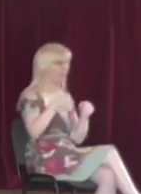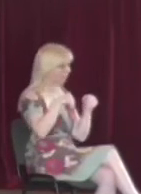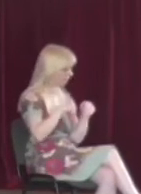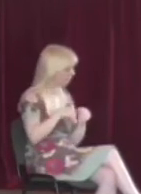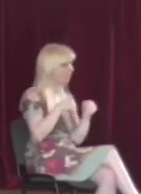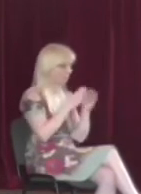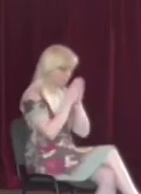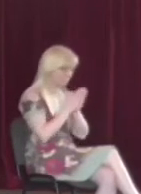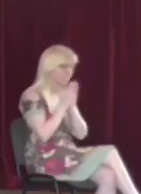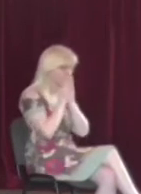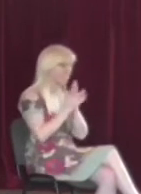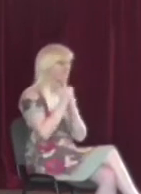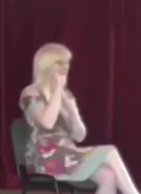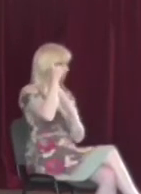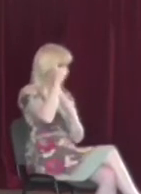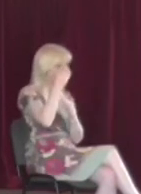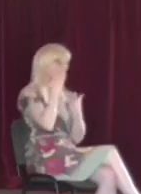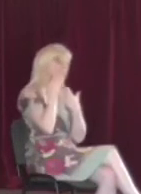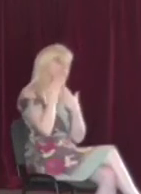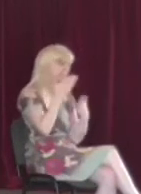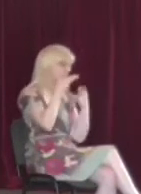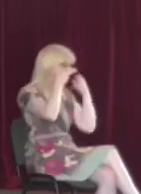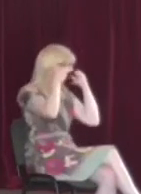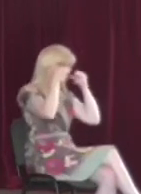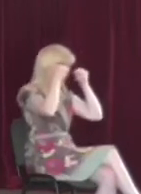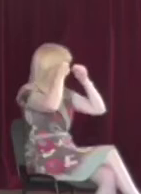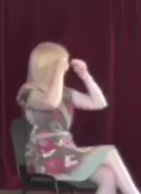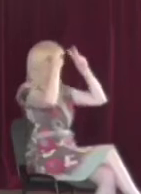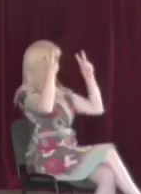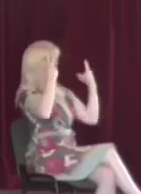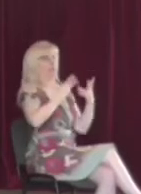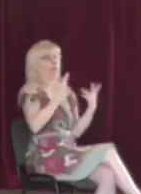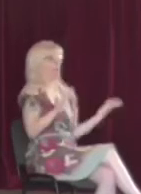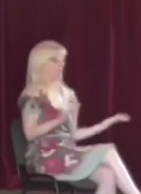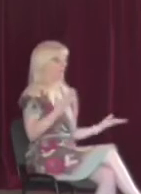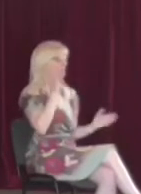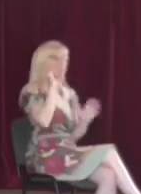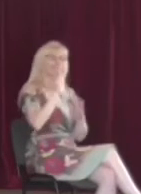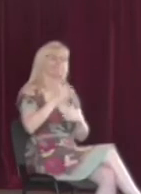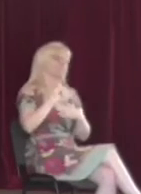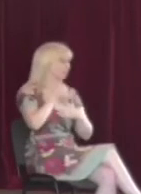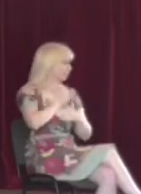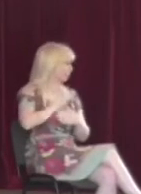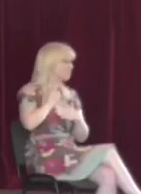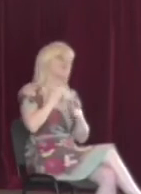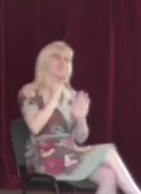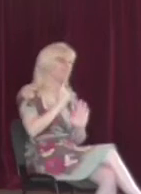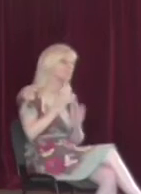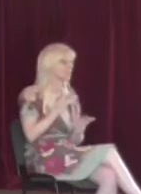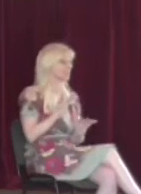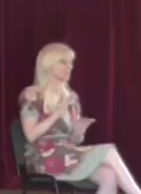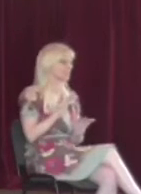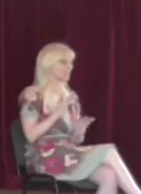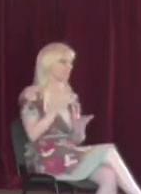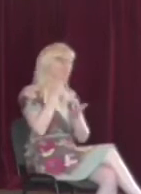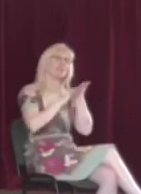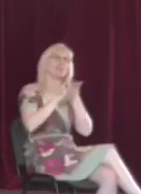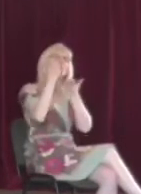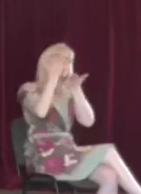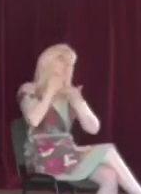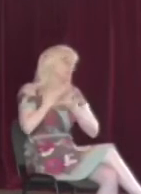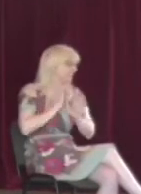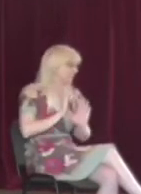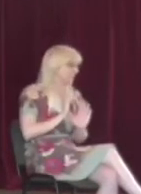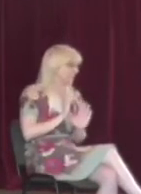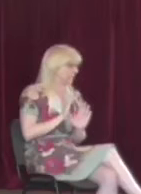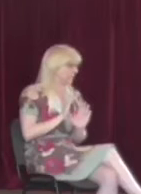really? Really? Do you really want me to go do this? Paraphrasing, as you can see. I have heard many reports about this man and all